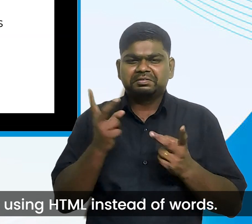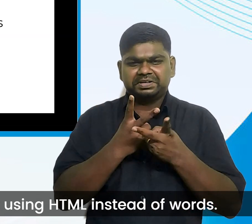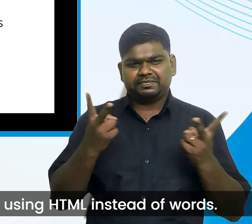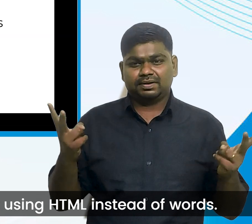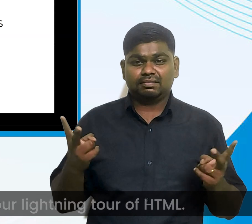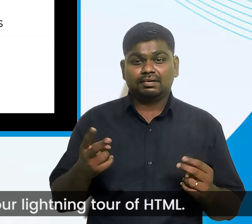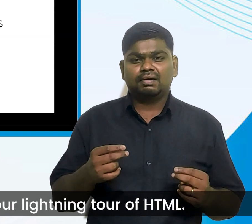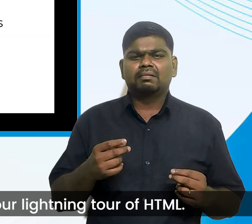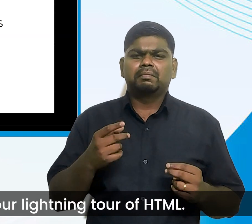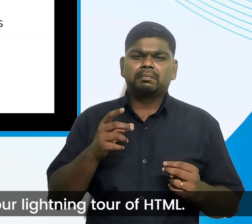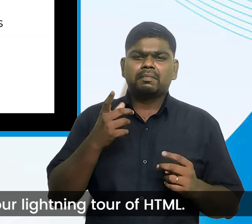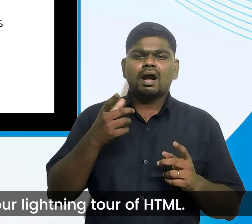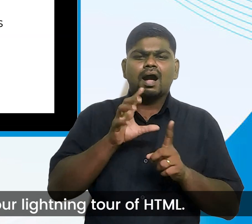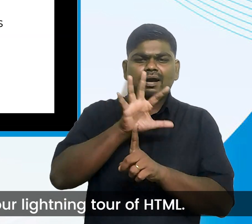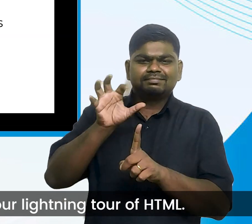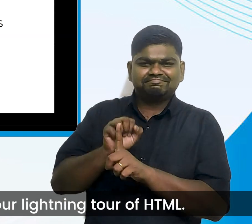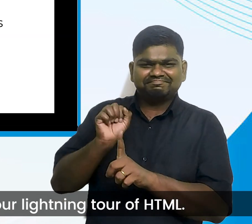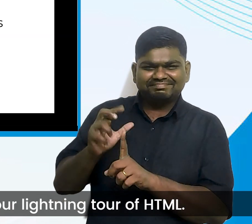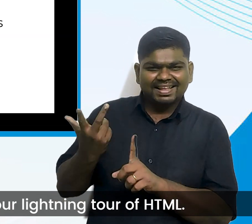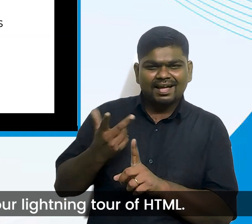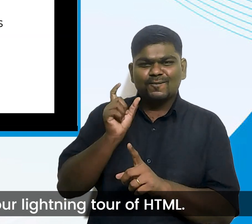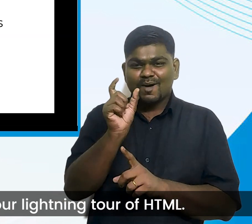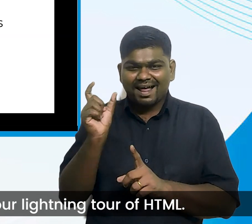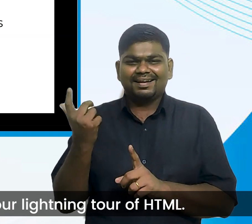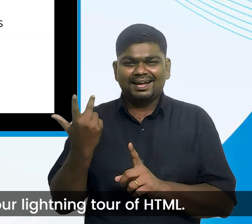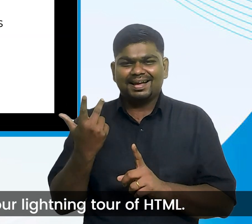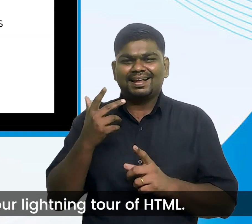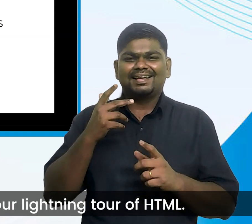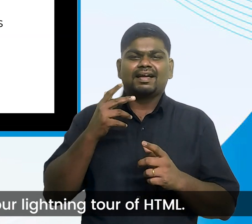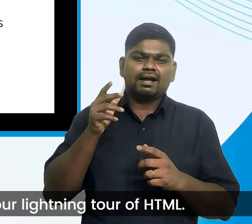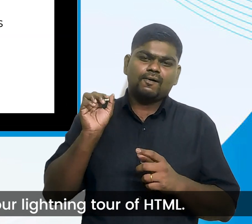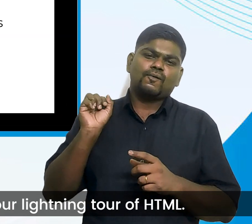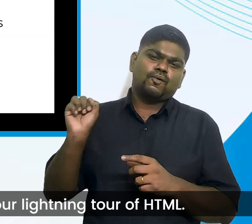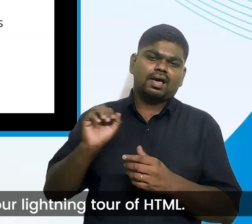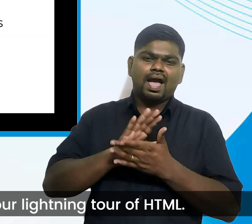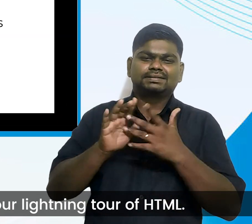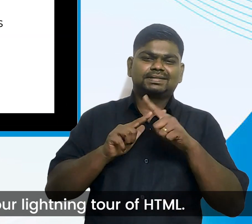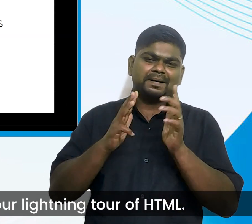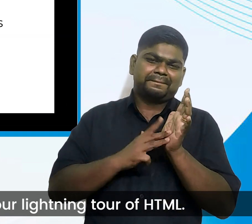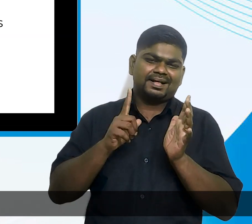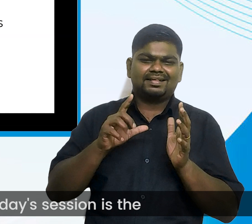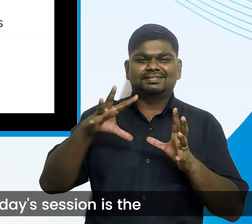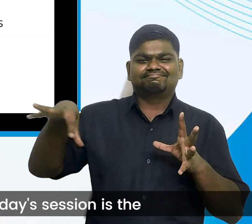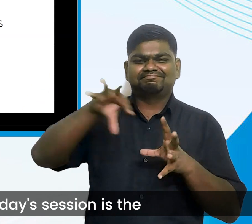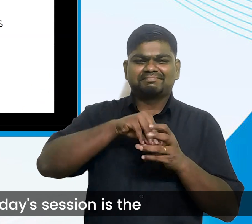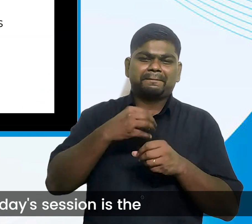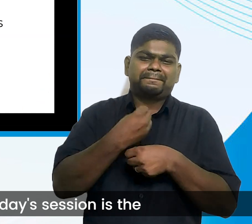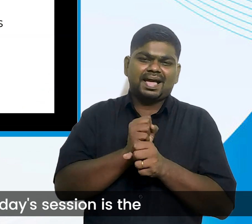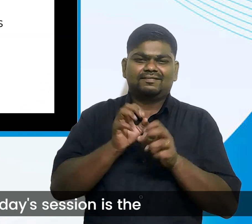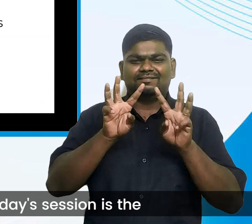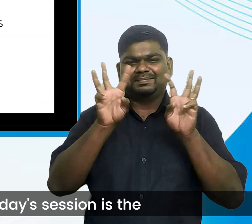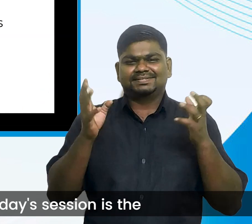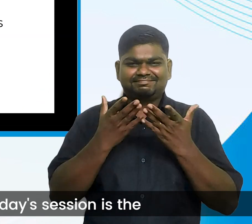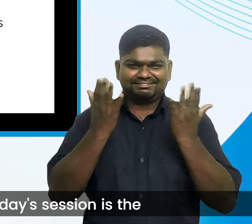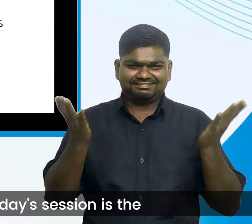words. Alright folks, that wrap-ups our lighting tour of HTML. So